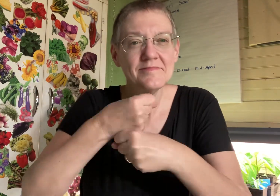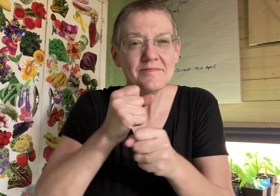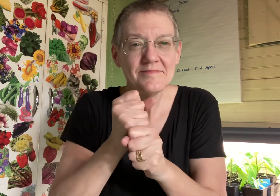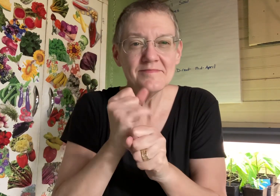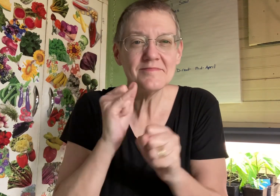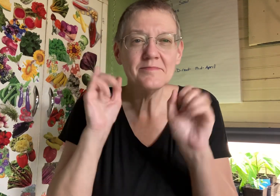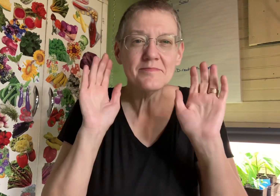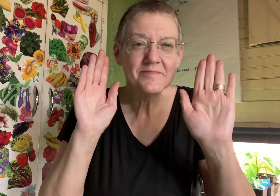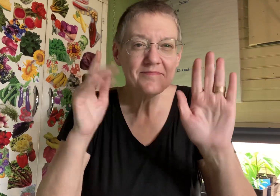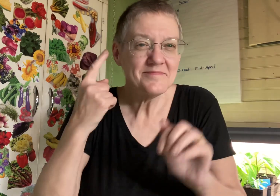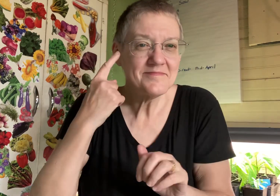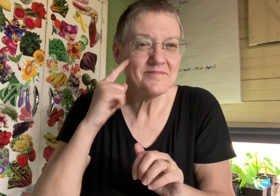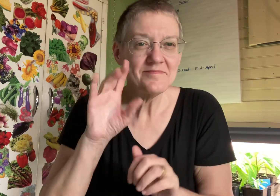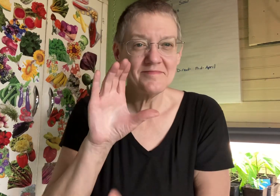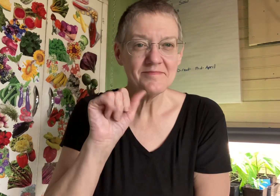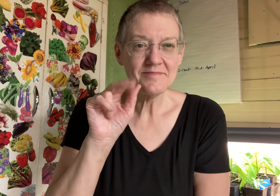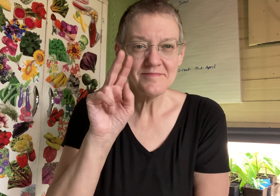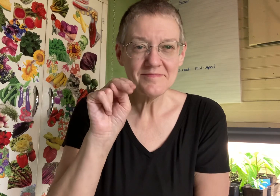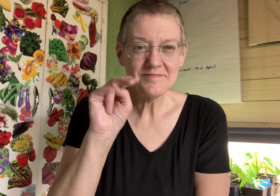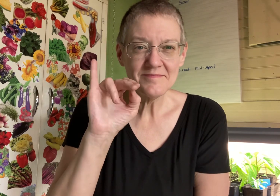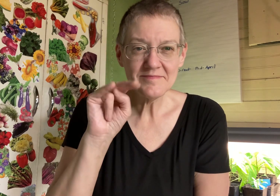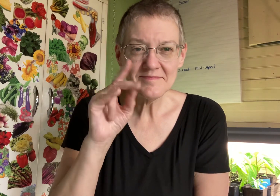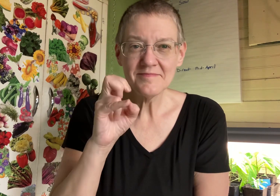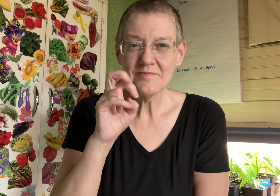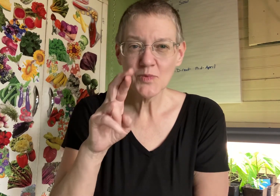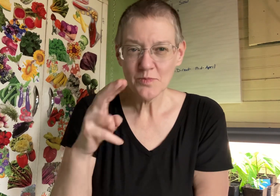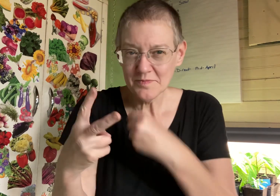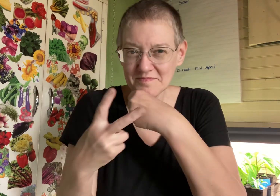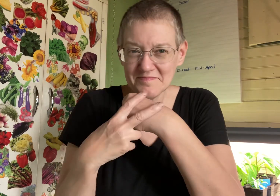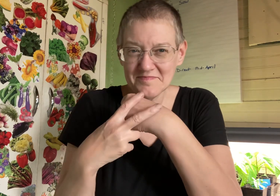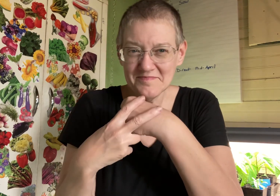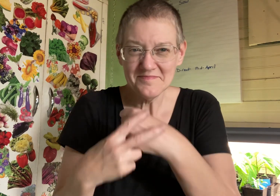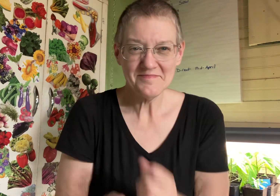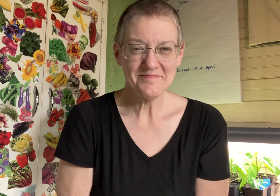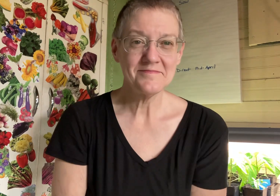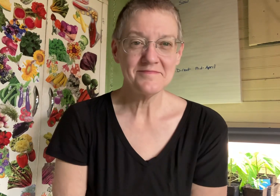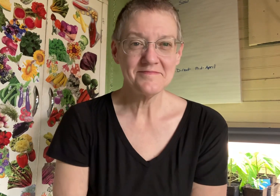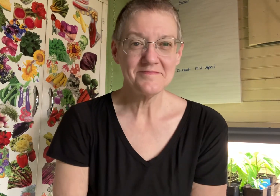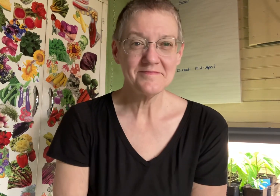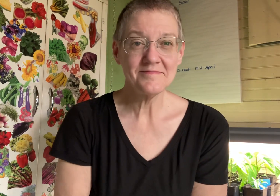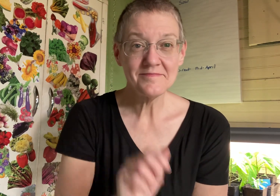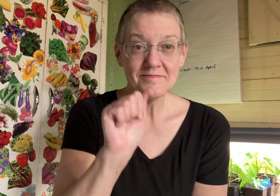Basically all at the same time. It makes it excellent for canning and preserving.